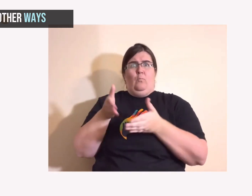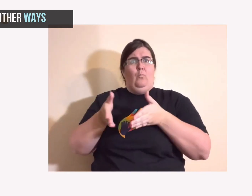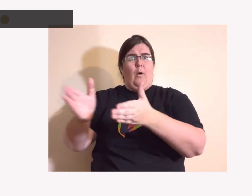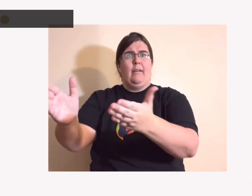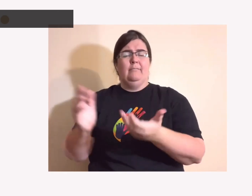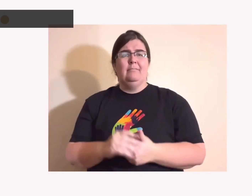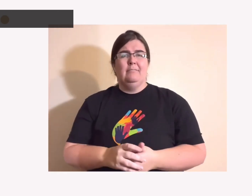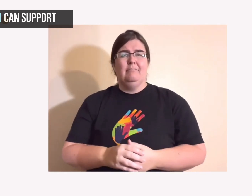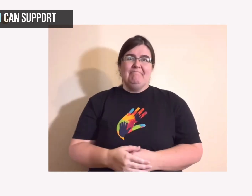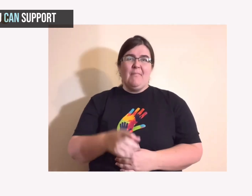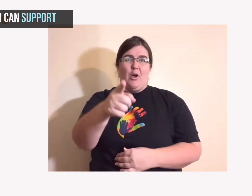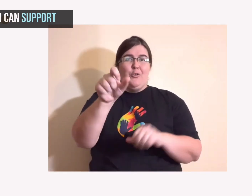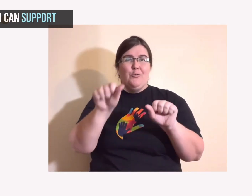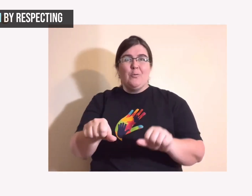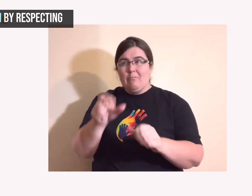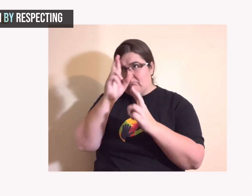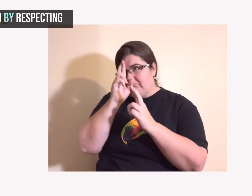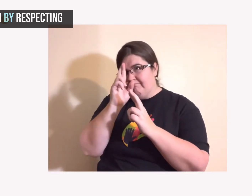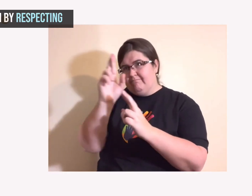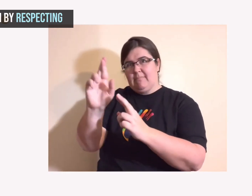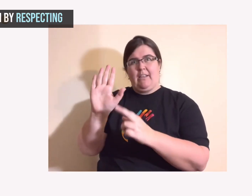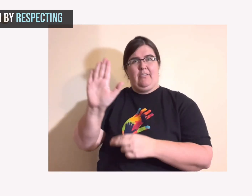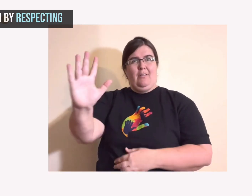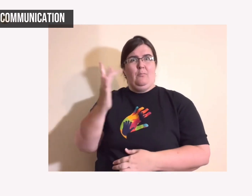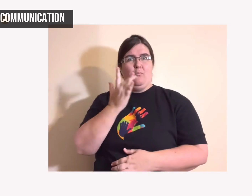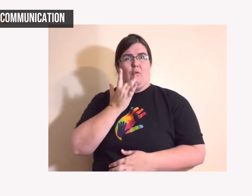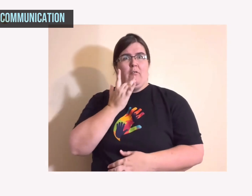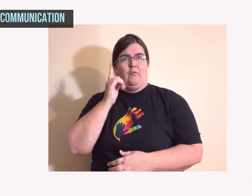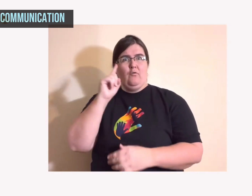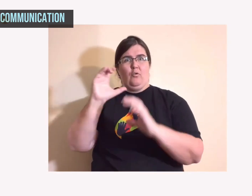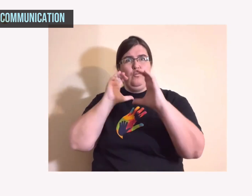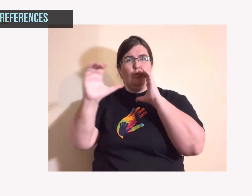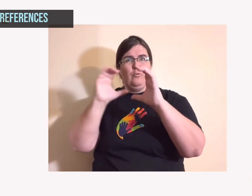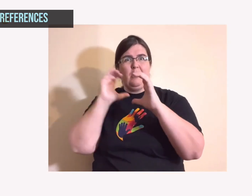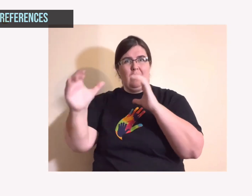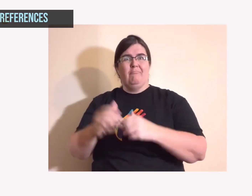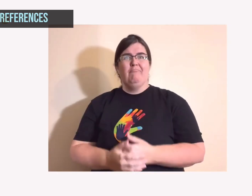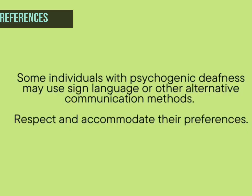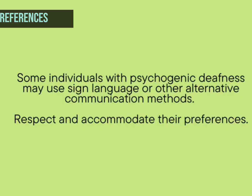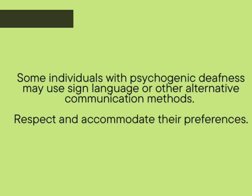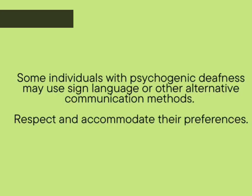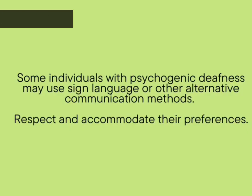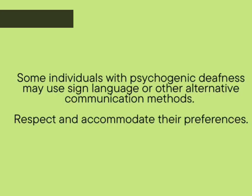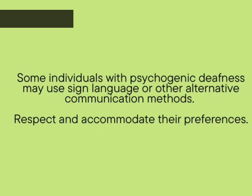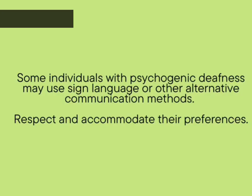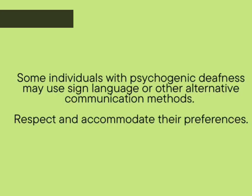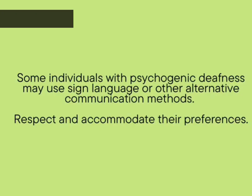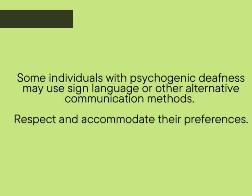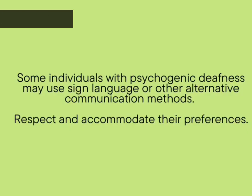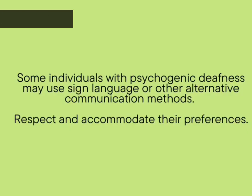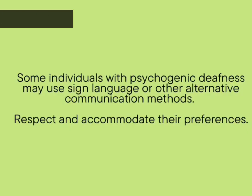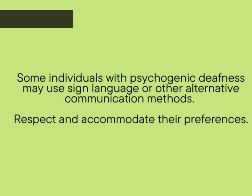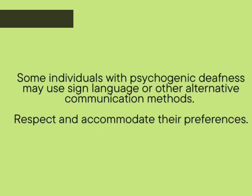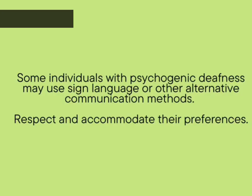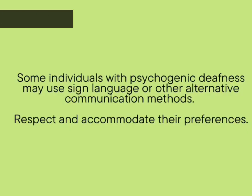ways. You can support them by respecting their communication preference.